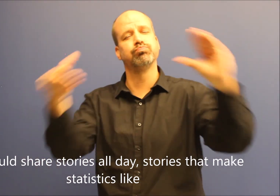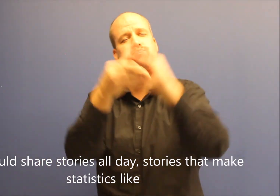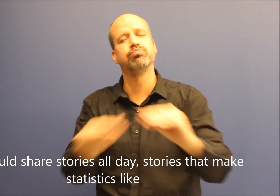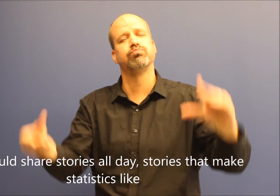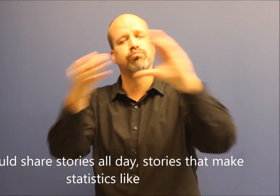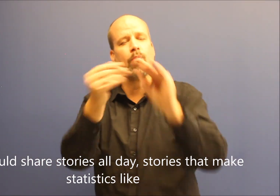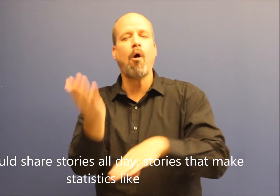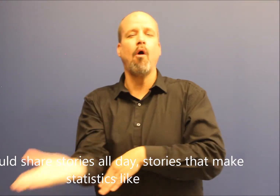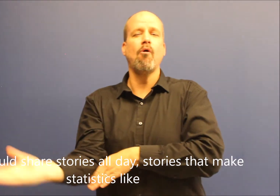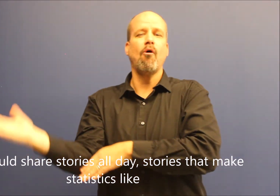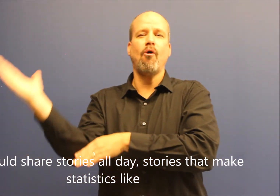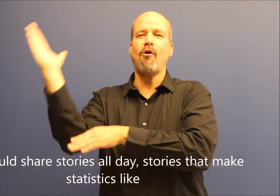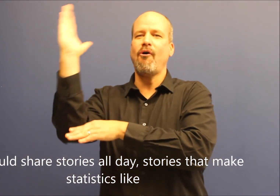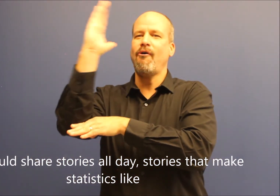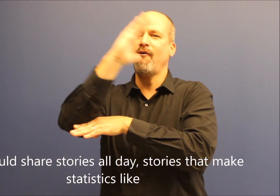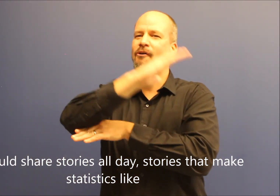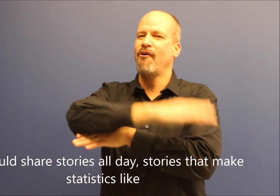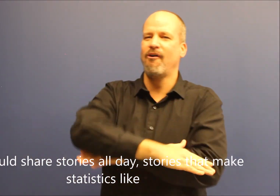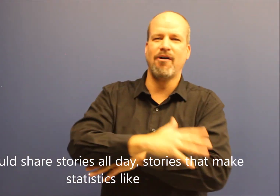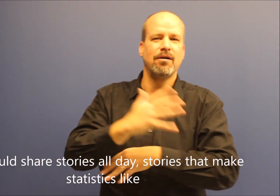We could share stories all day.